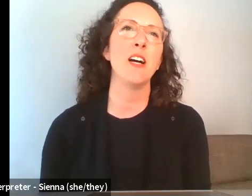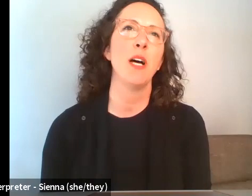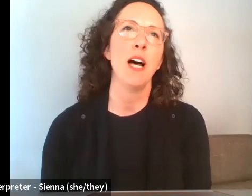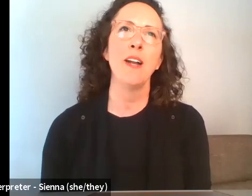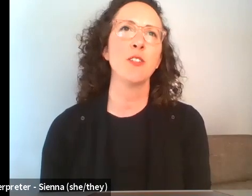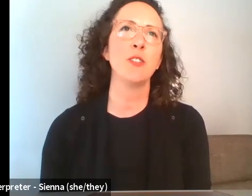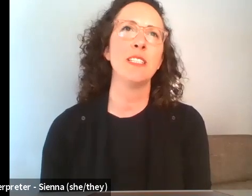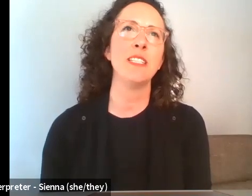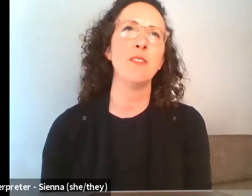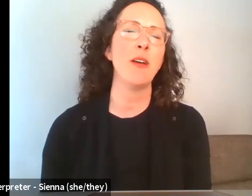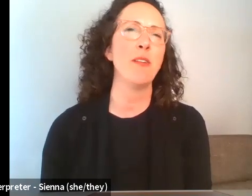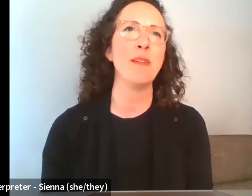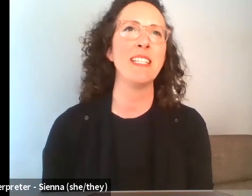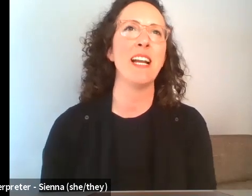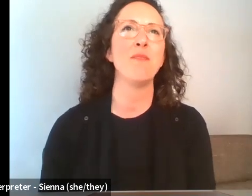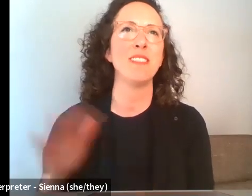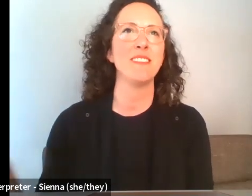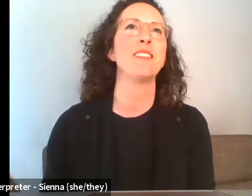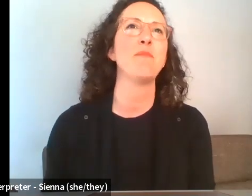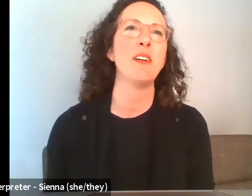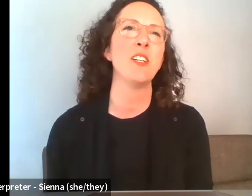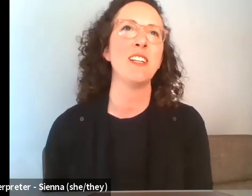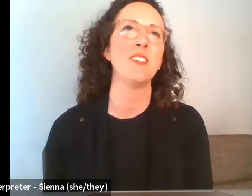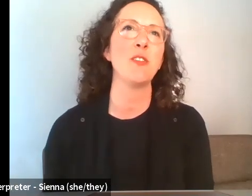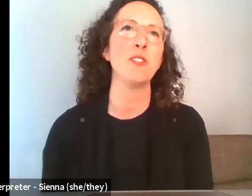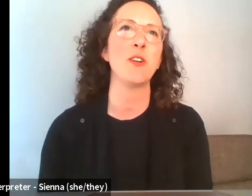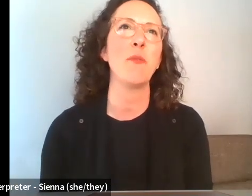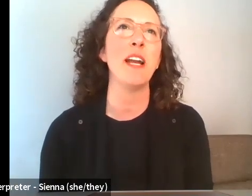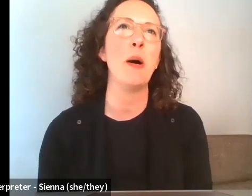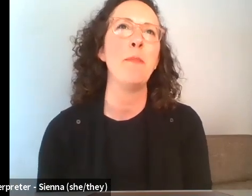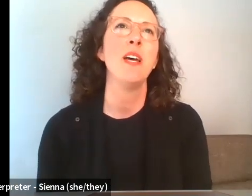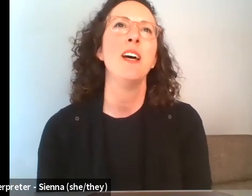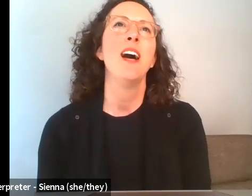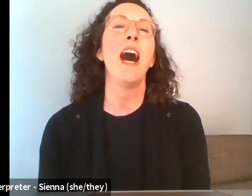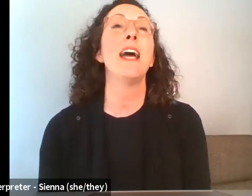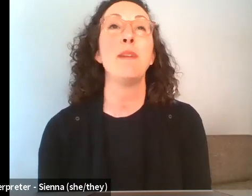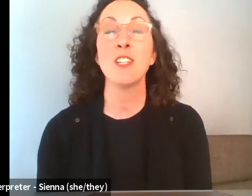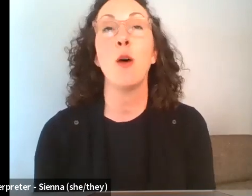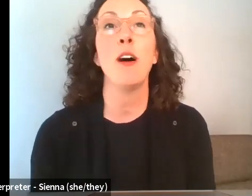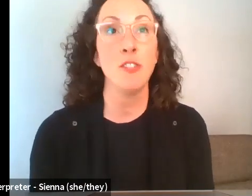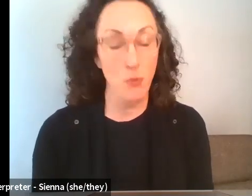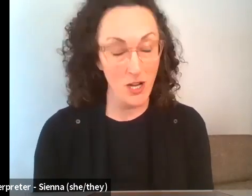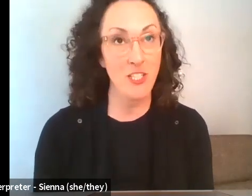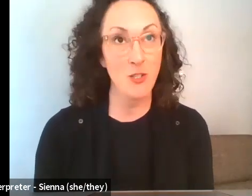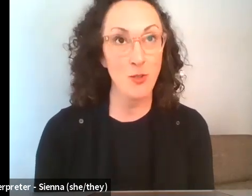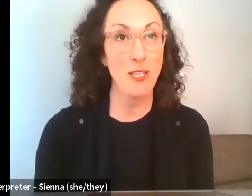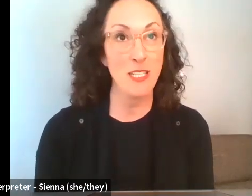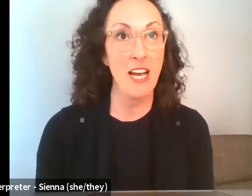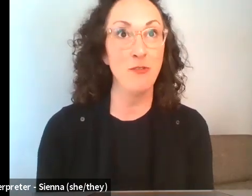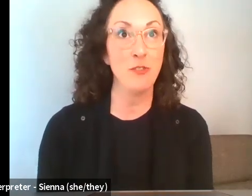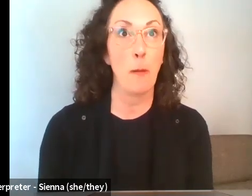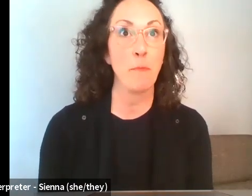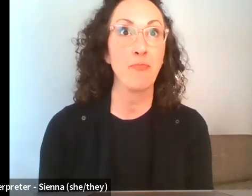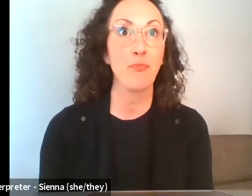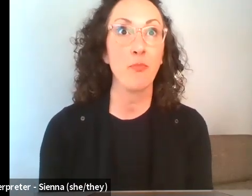I'm sorry, I don't go to school in DC. Wait, what am I saying? I'm hooked on Sophie's story. Wait, I am actually at Washington School for the